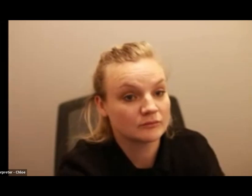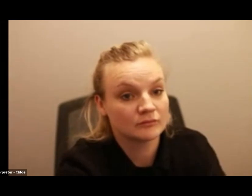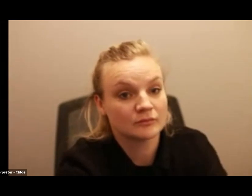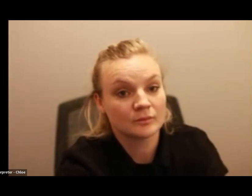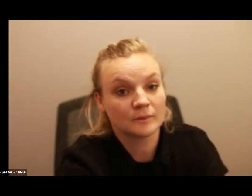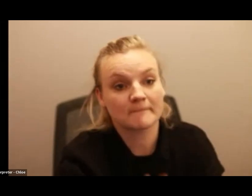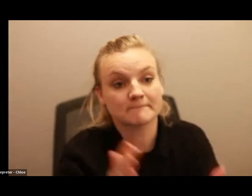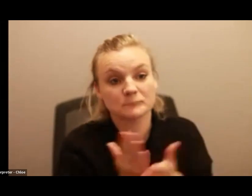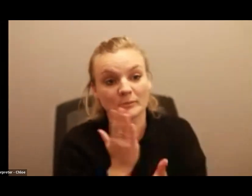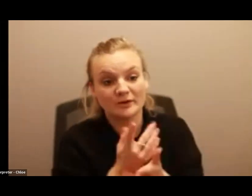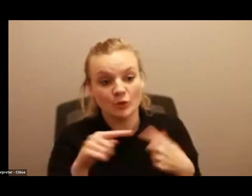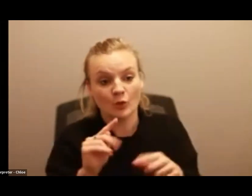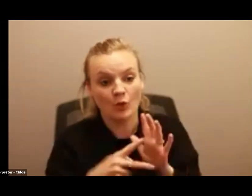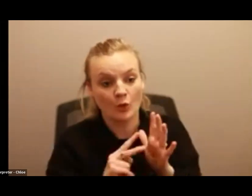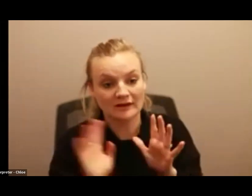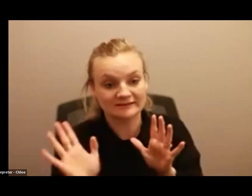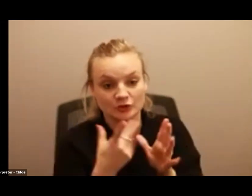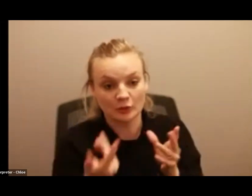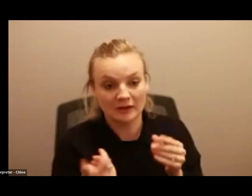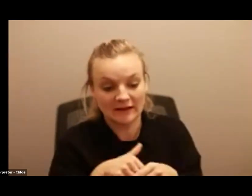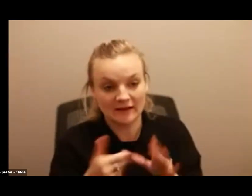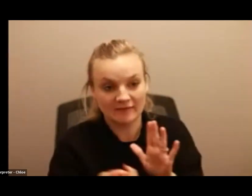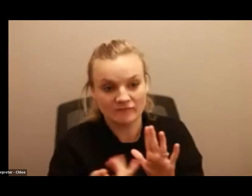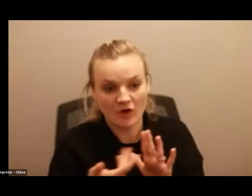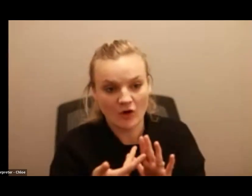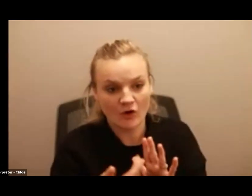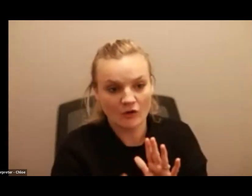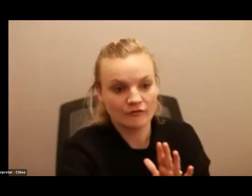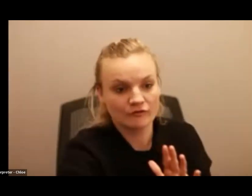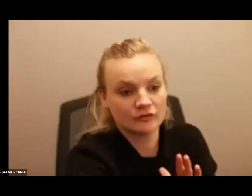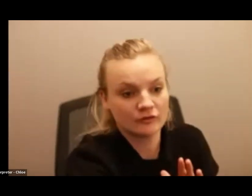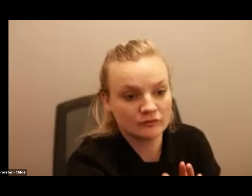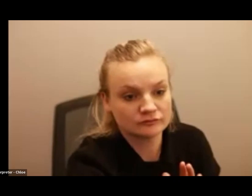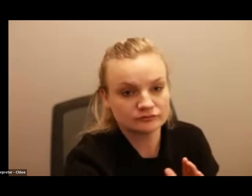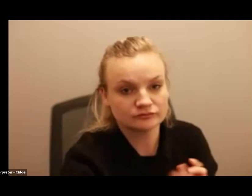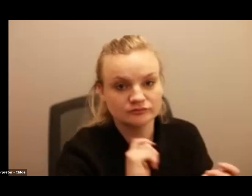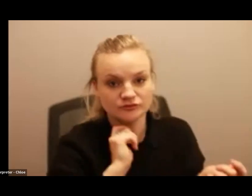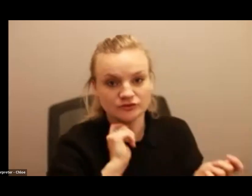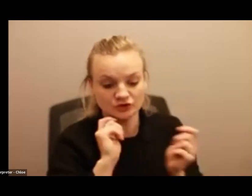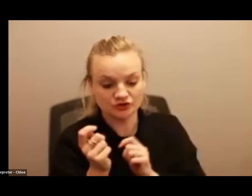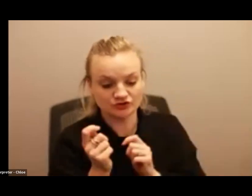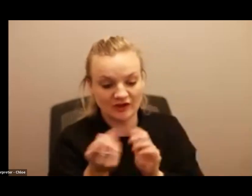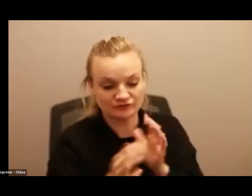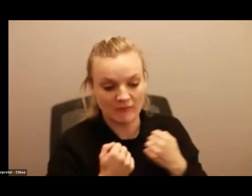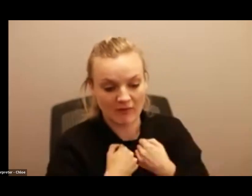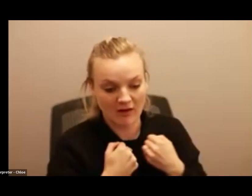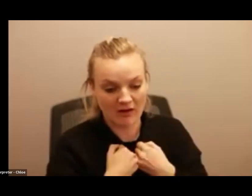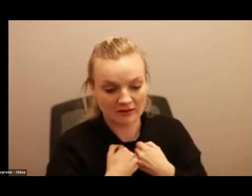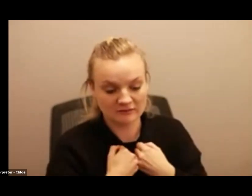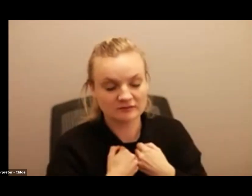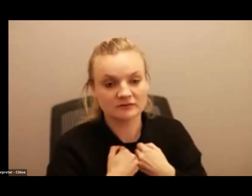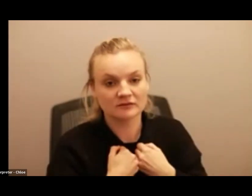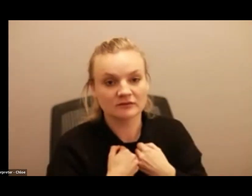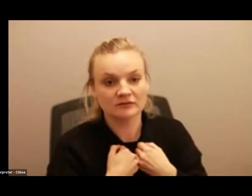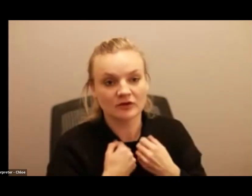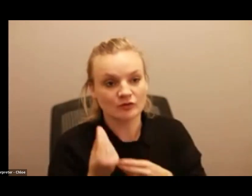involved. As Kate was saying, the change is going to come from us doing and story